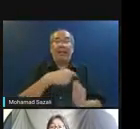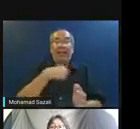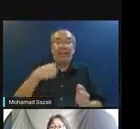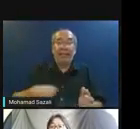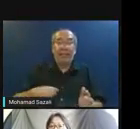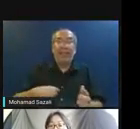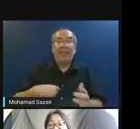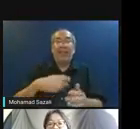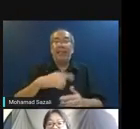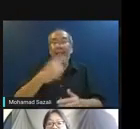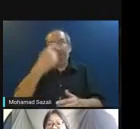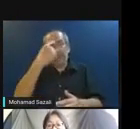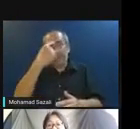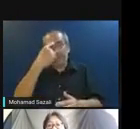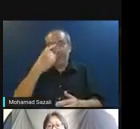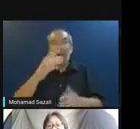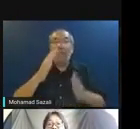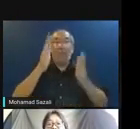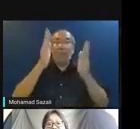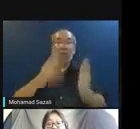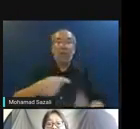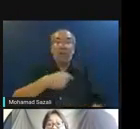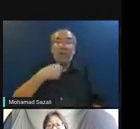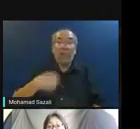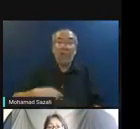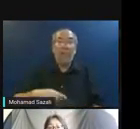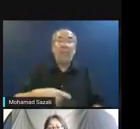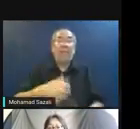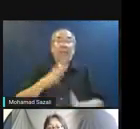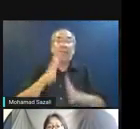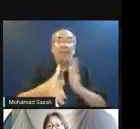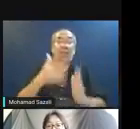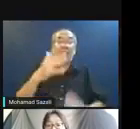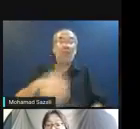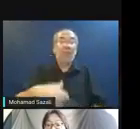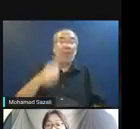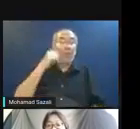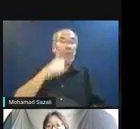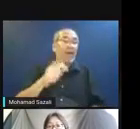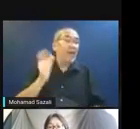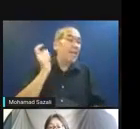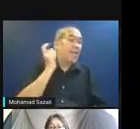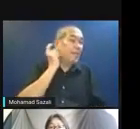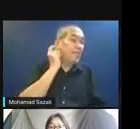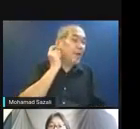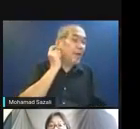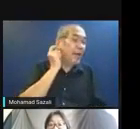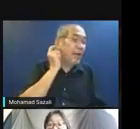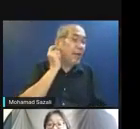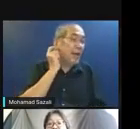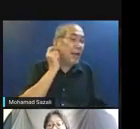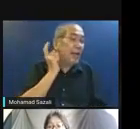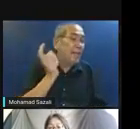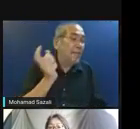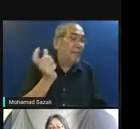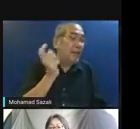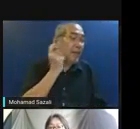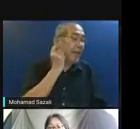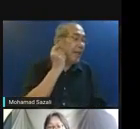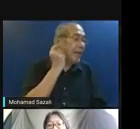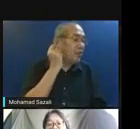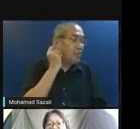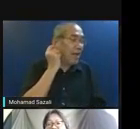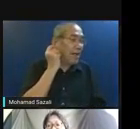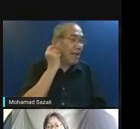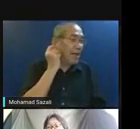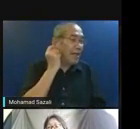So if you look at this slides, yeah, is sign language universal? Well, we